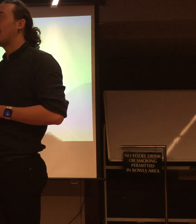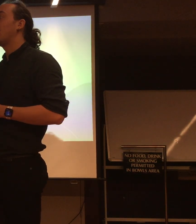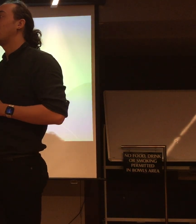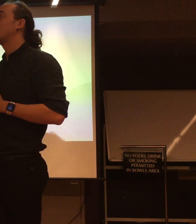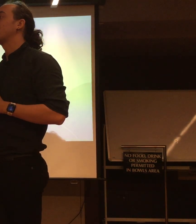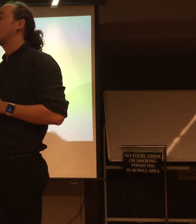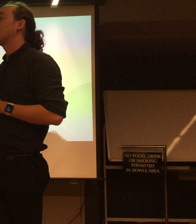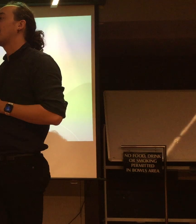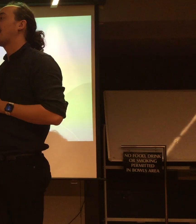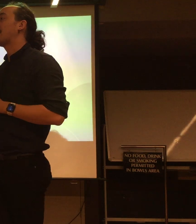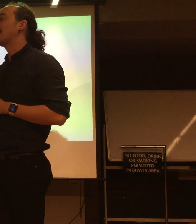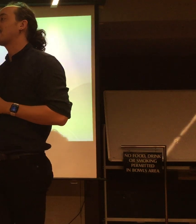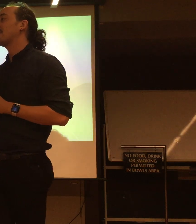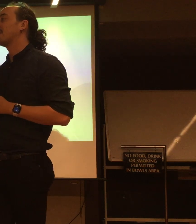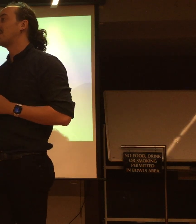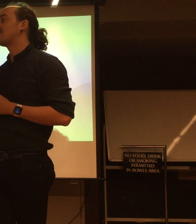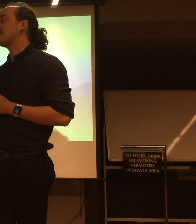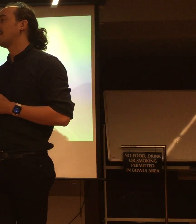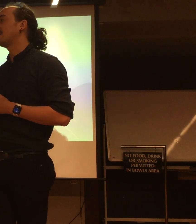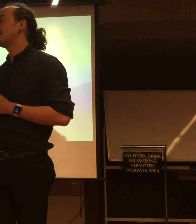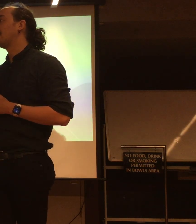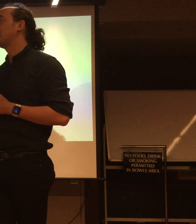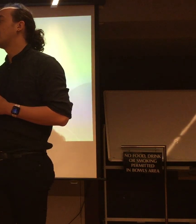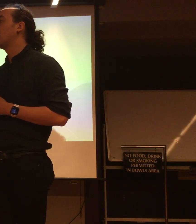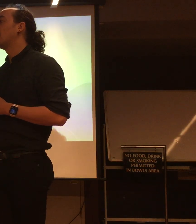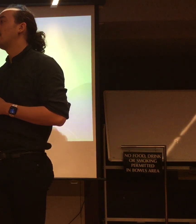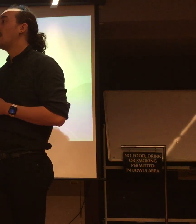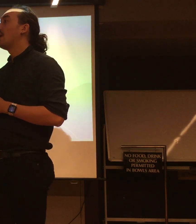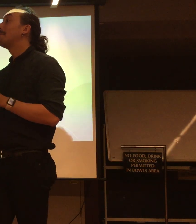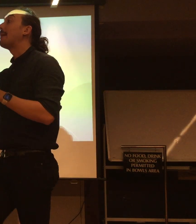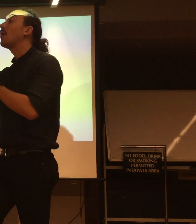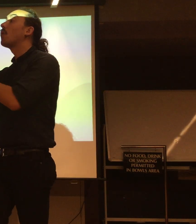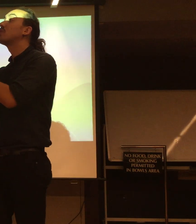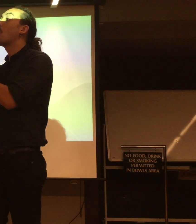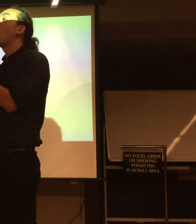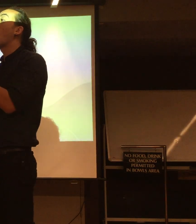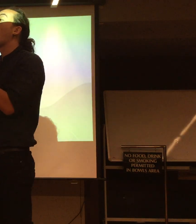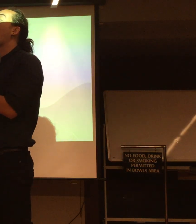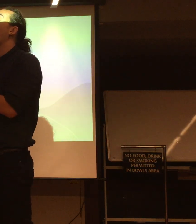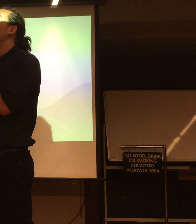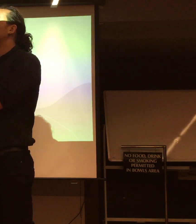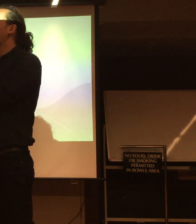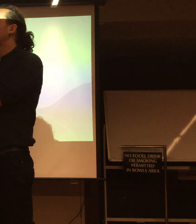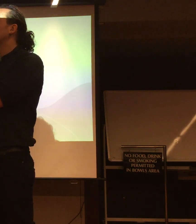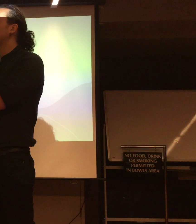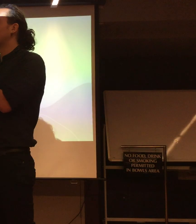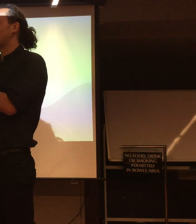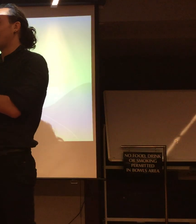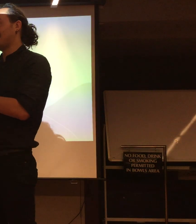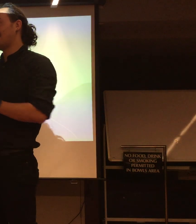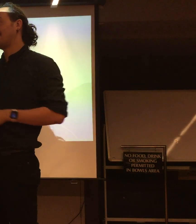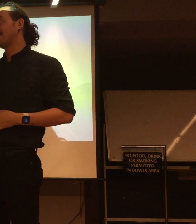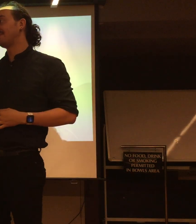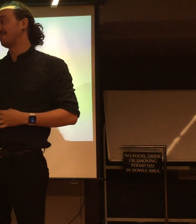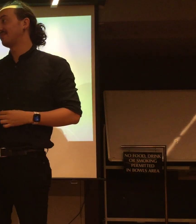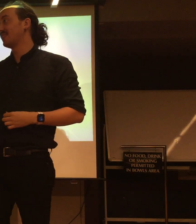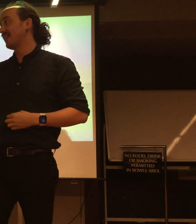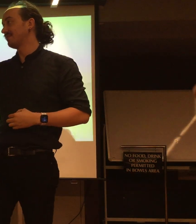Yeah, low sugar. Ah, Okay, maybe I should yeah. go for low sugar. And low salt. Mm.